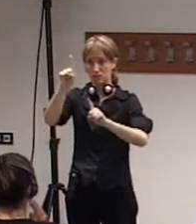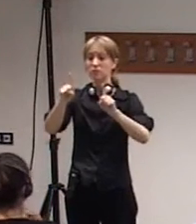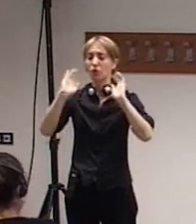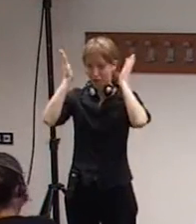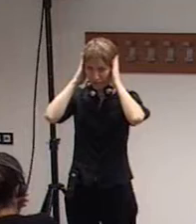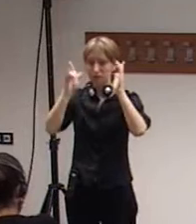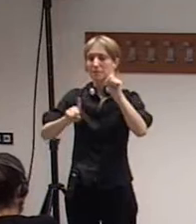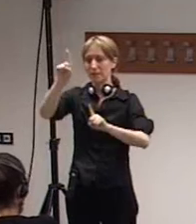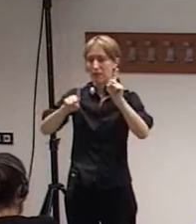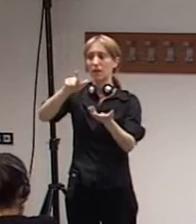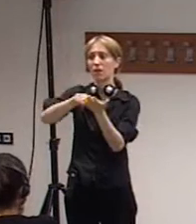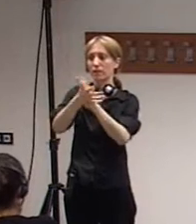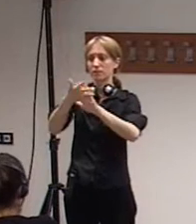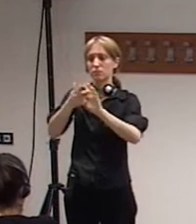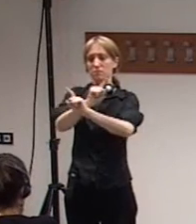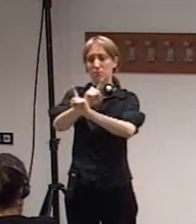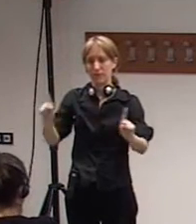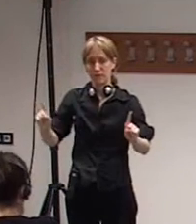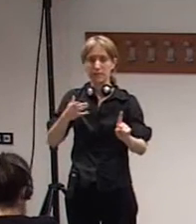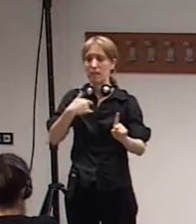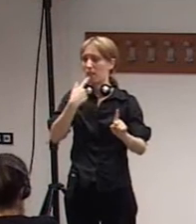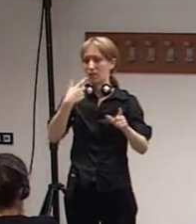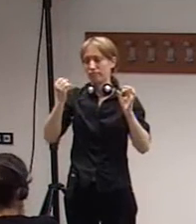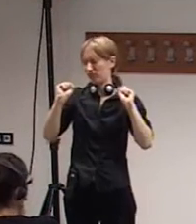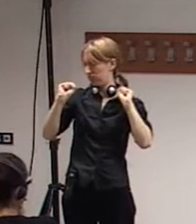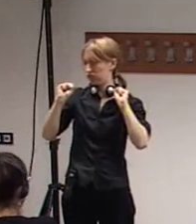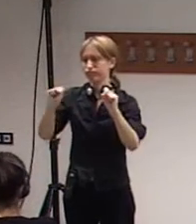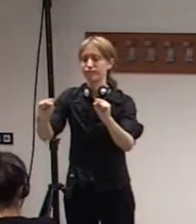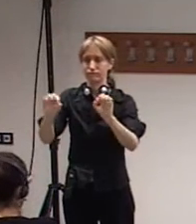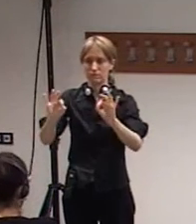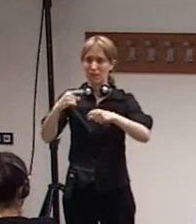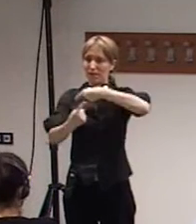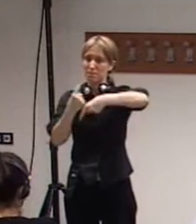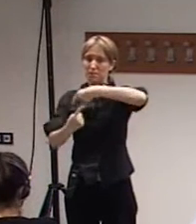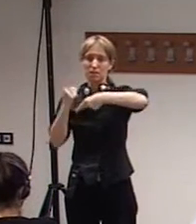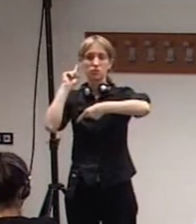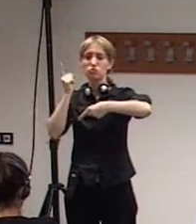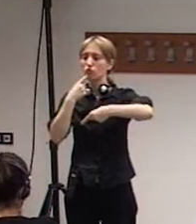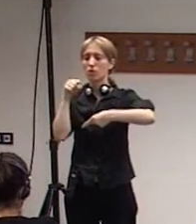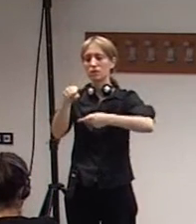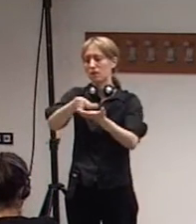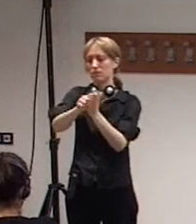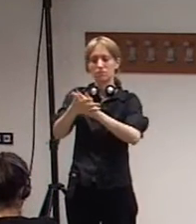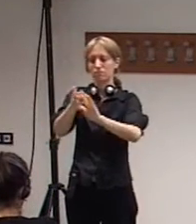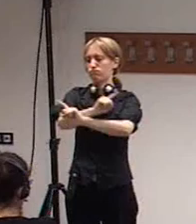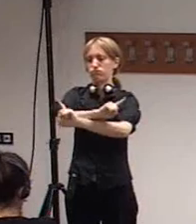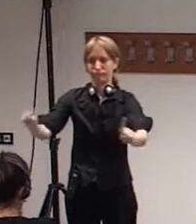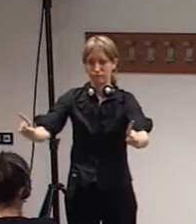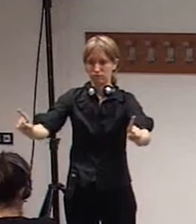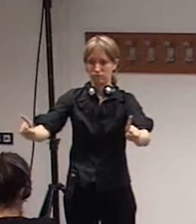Milan conference, where the sign language was forbidden. So there was a rejection on the part of the